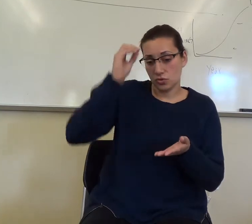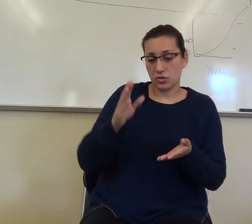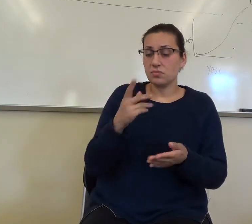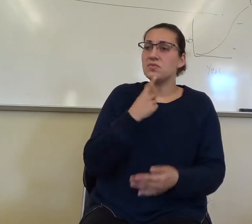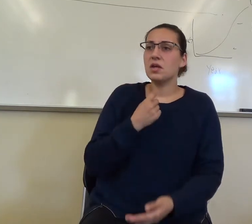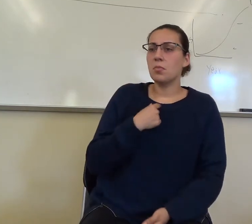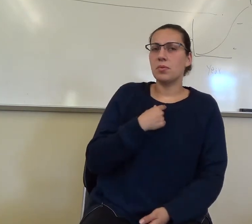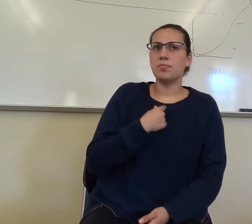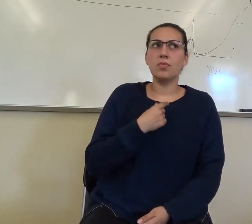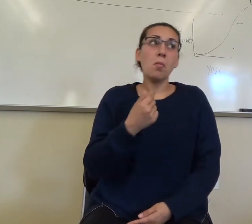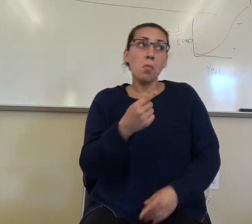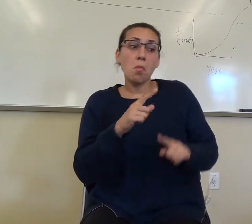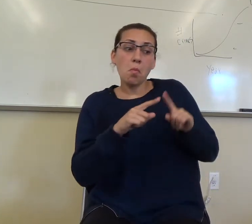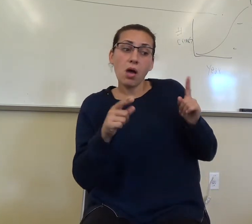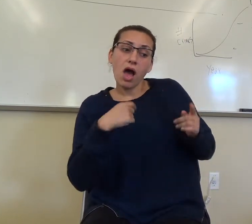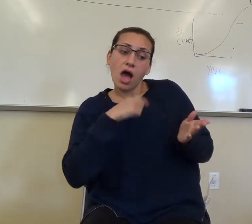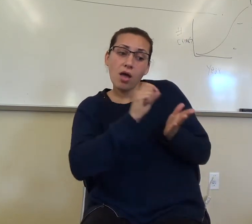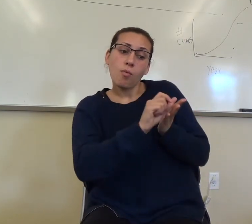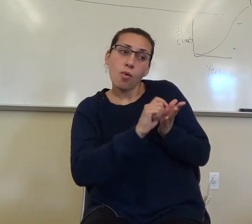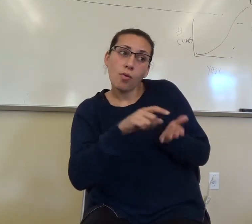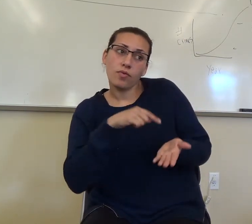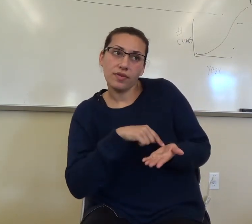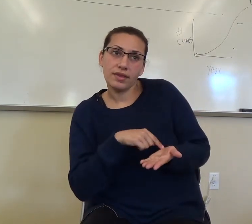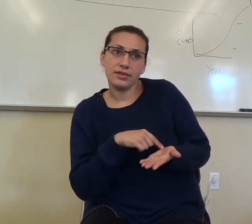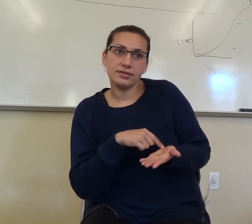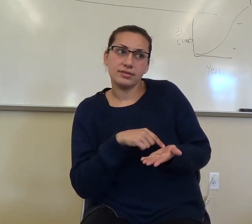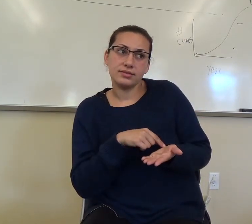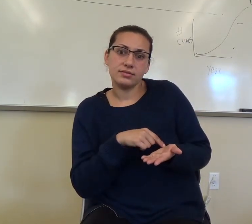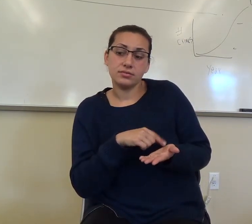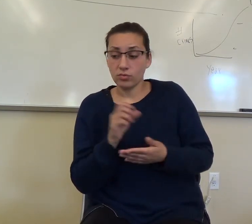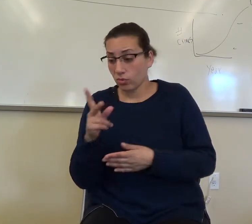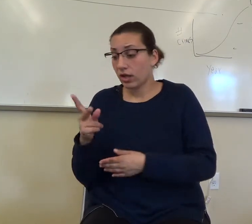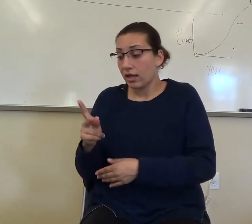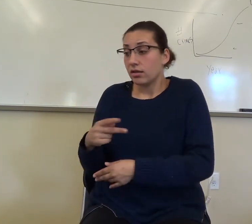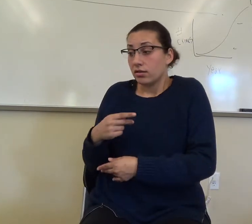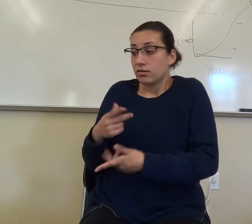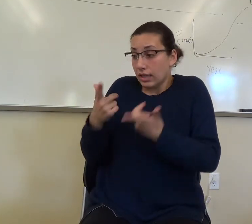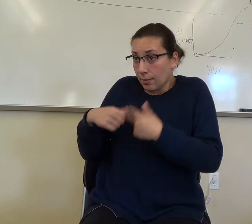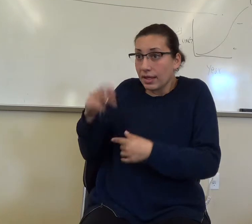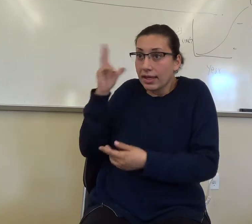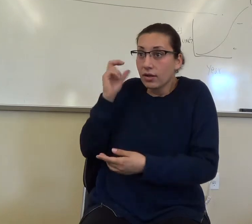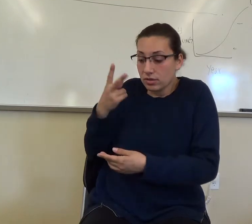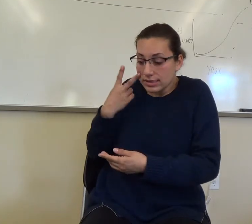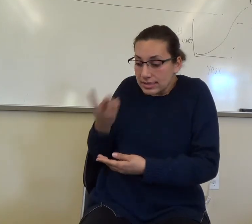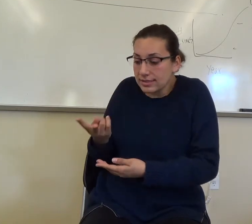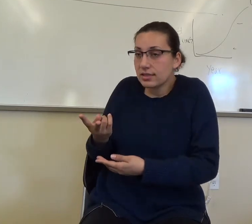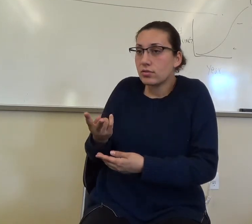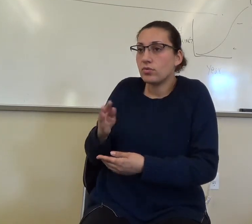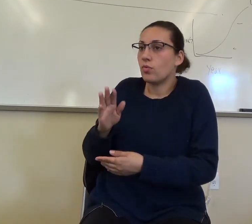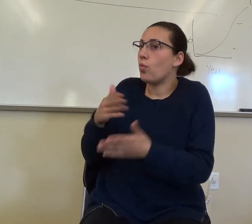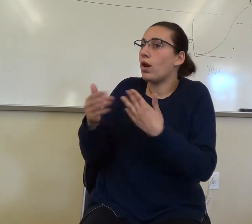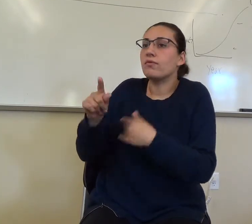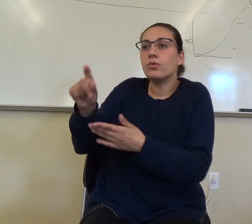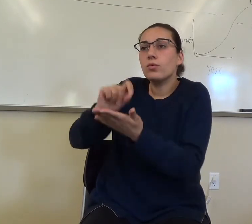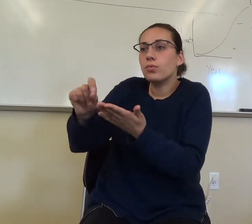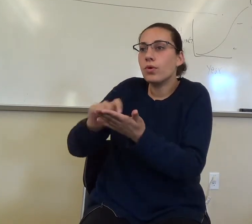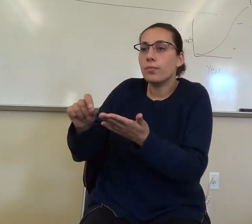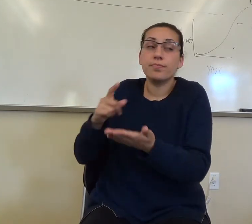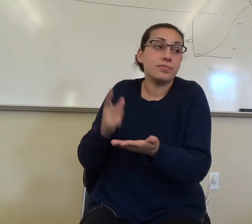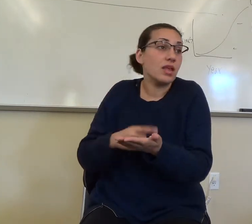I wrote this, and let us hear what you wrote if it's very different. Because sometimes that might be okay too. It